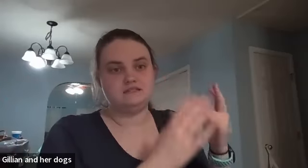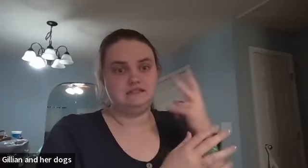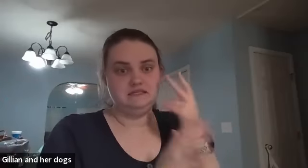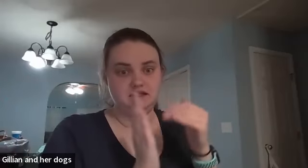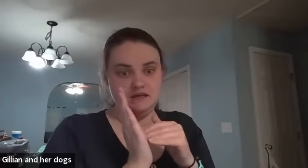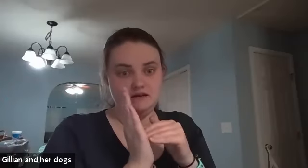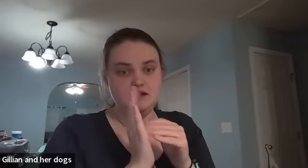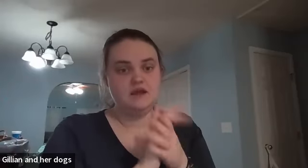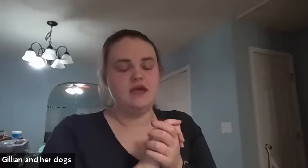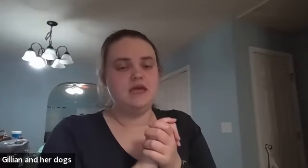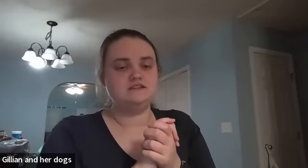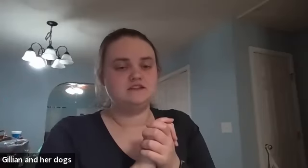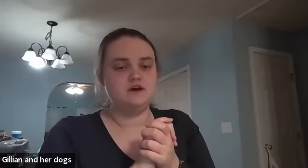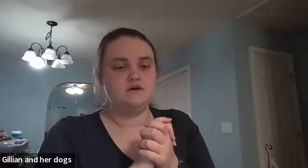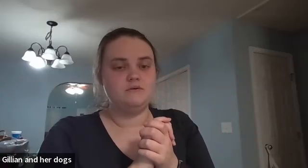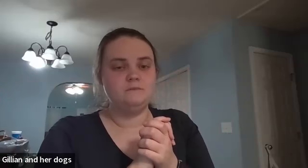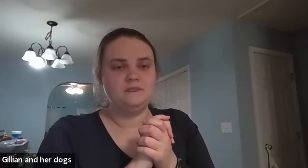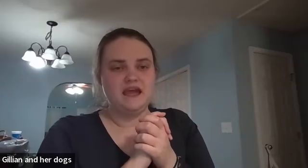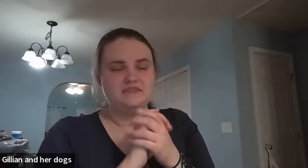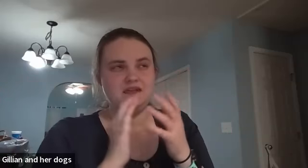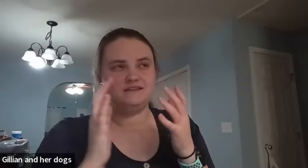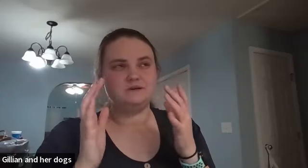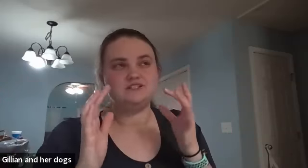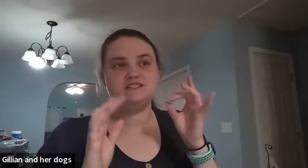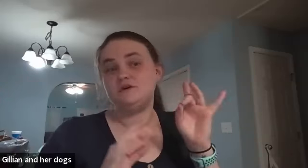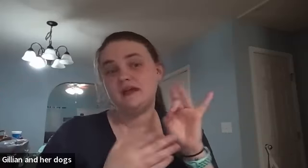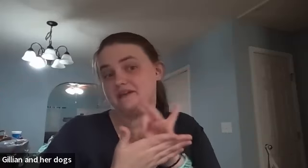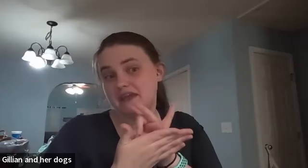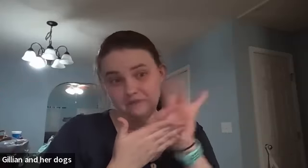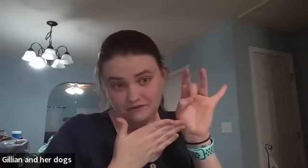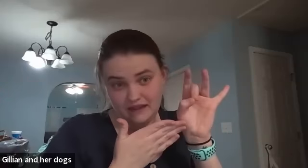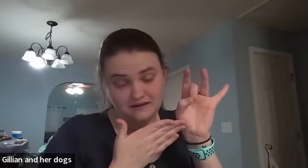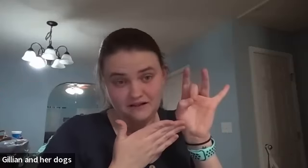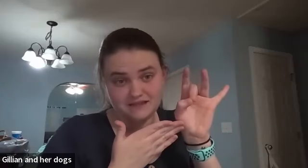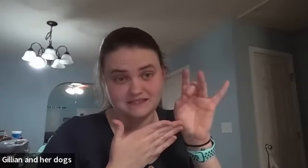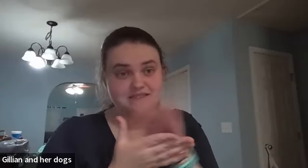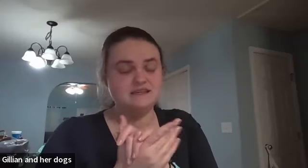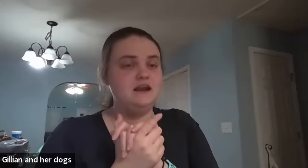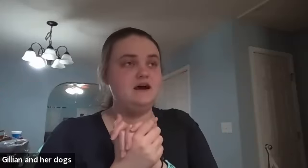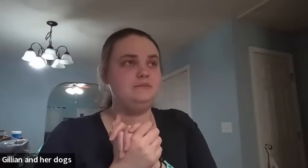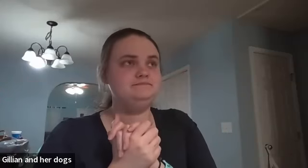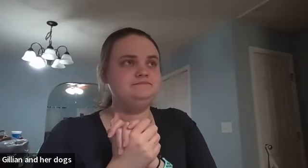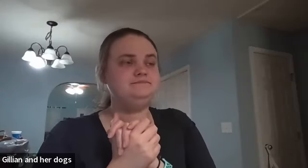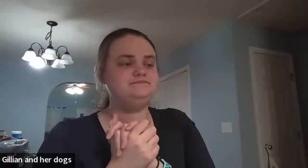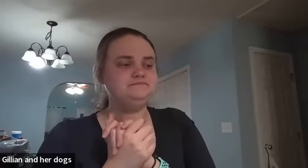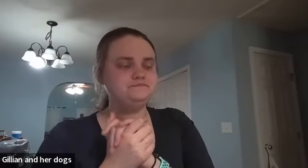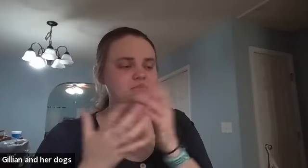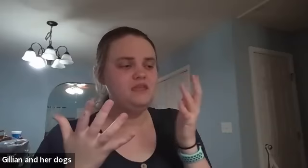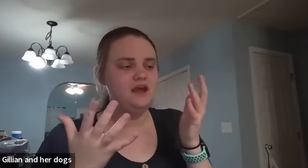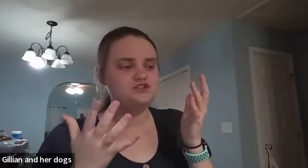and see it again. And so I think, especially since we only have eight classes, and I try